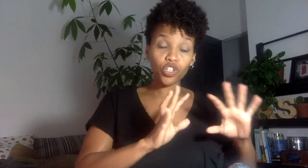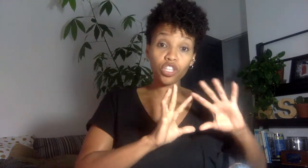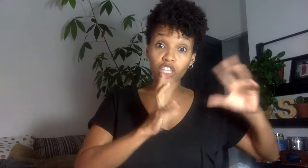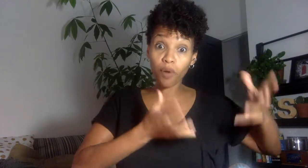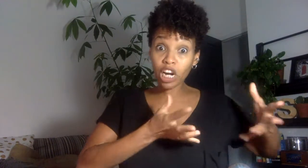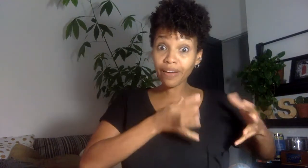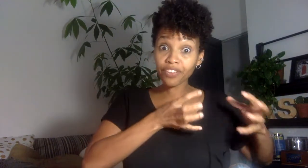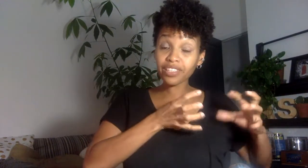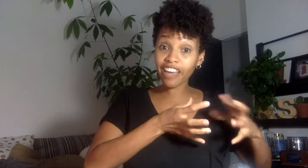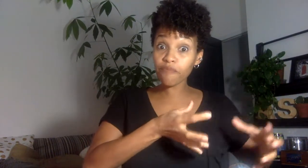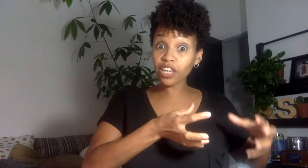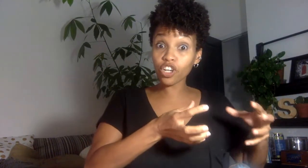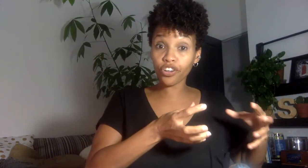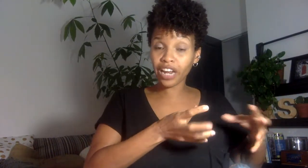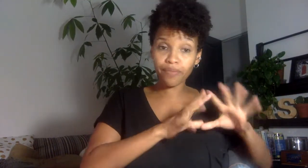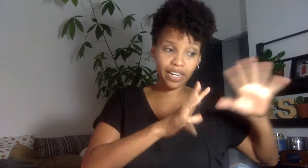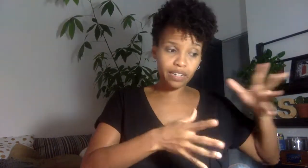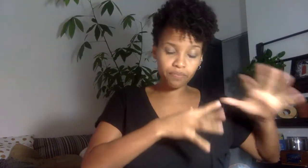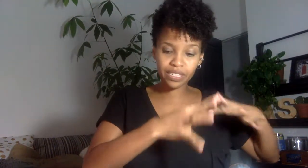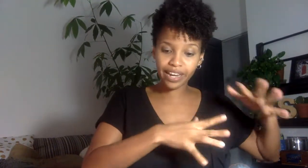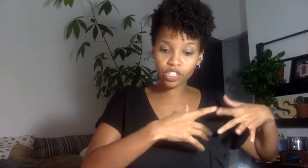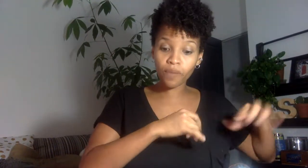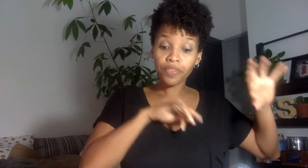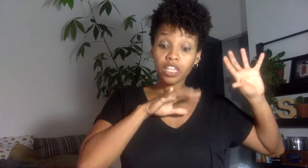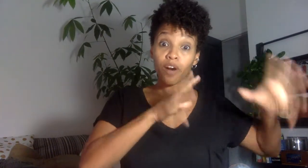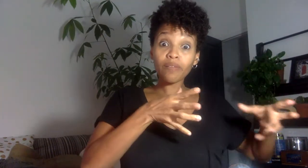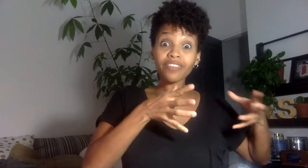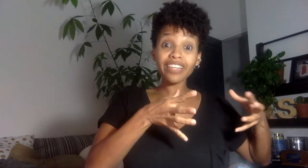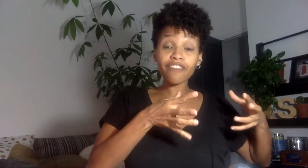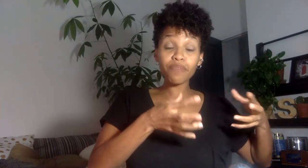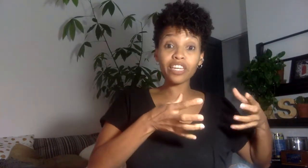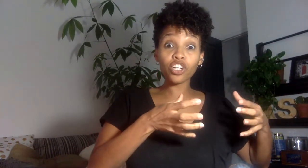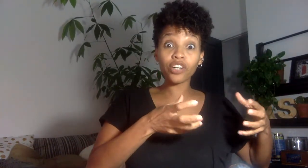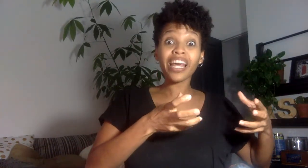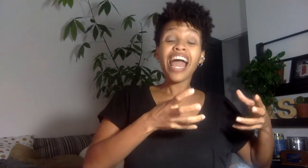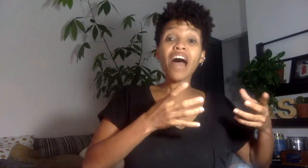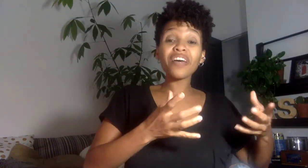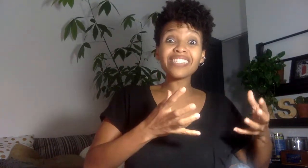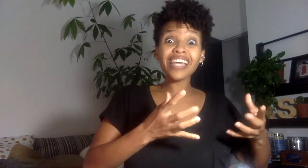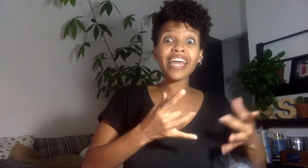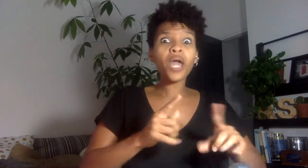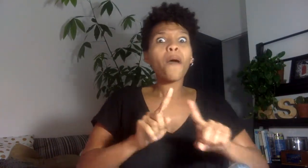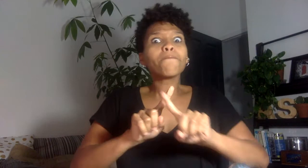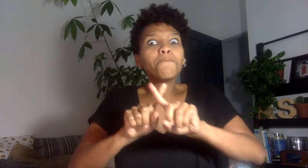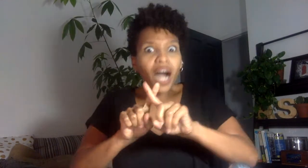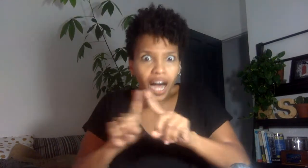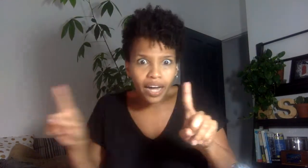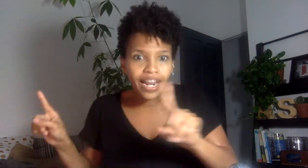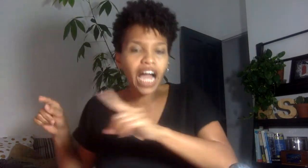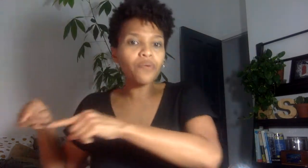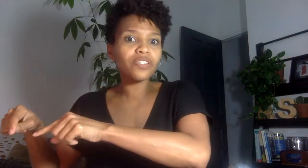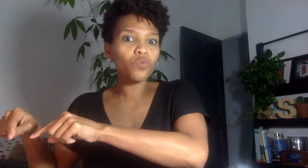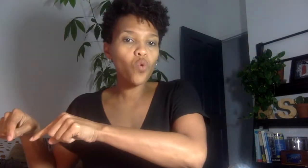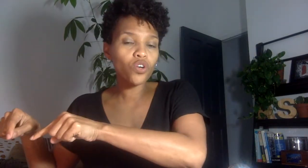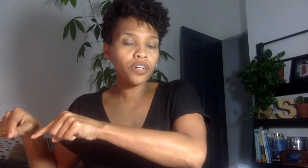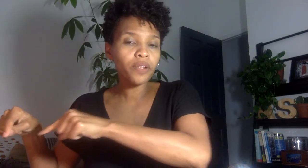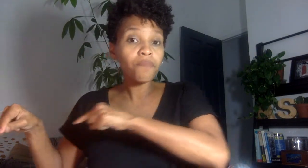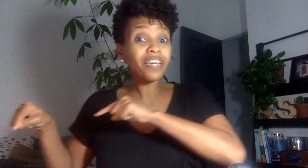the part about the life being good, I'm not going to put signs here, the part about the life being good, and then say, but I was in war. Because